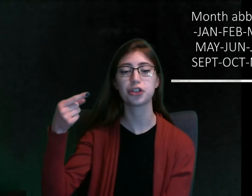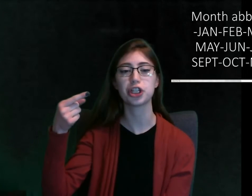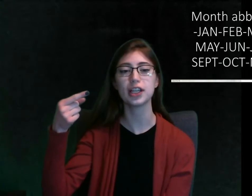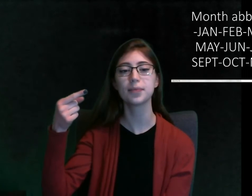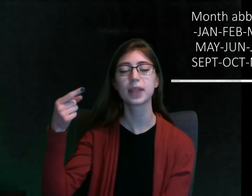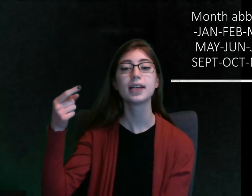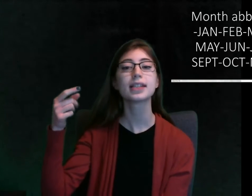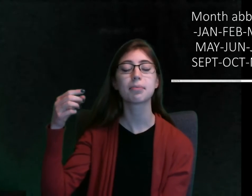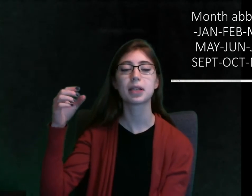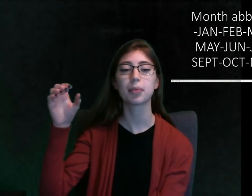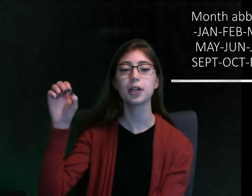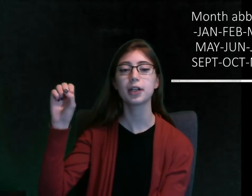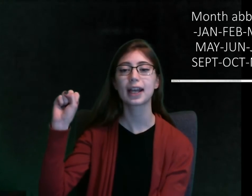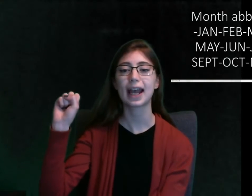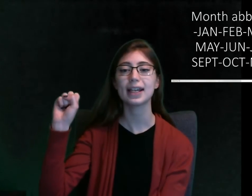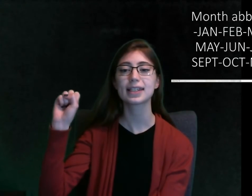A-U-G. September,